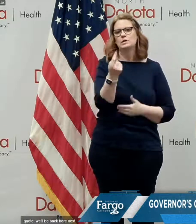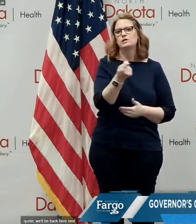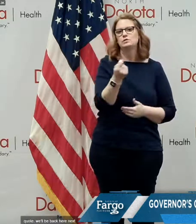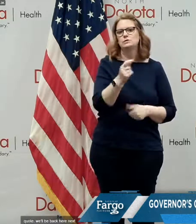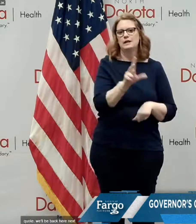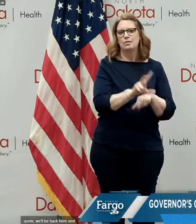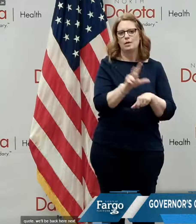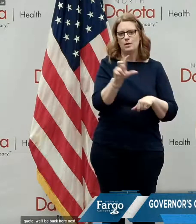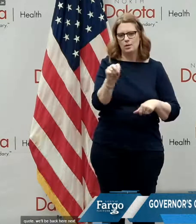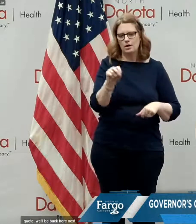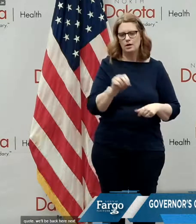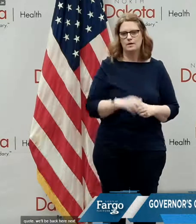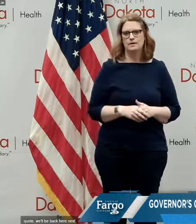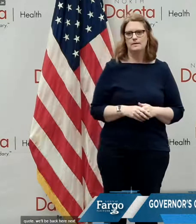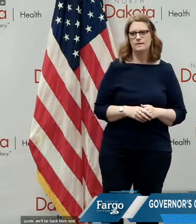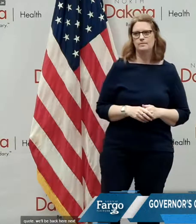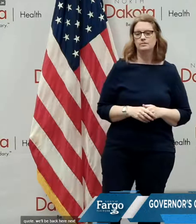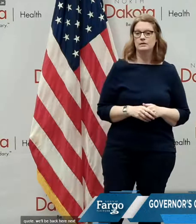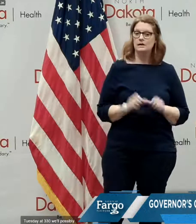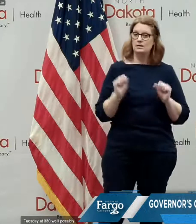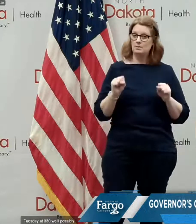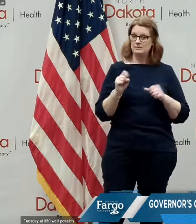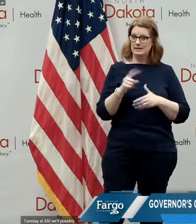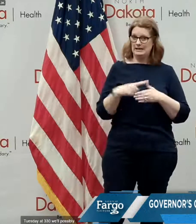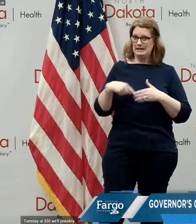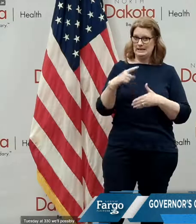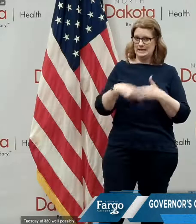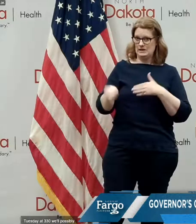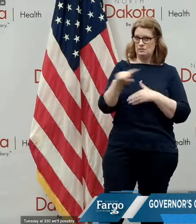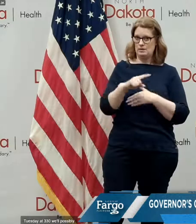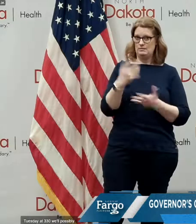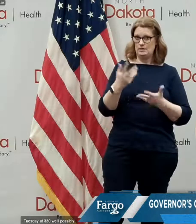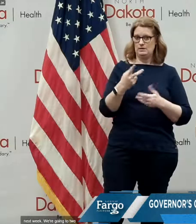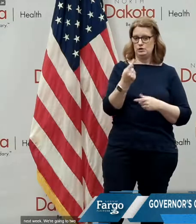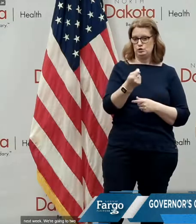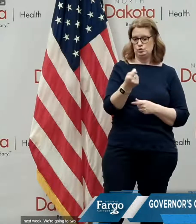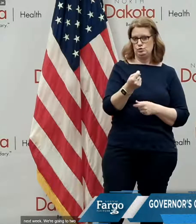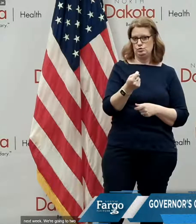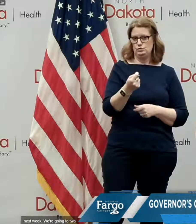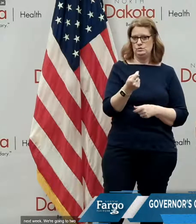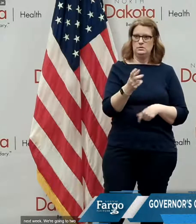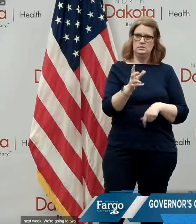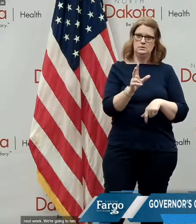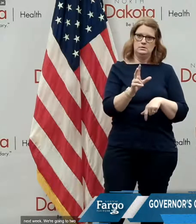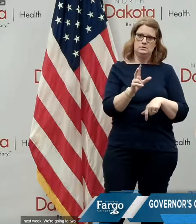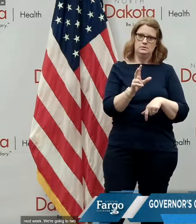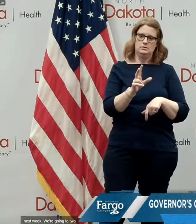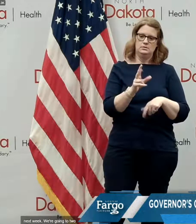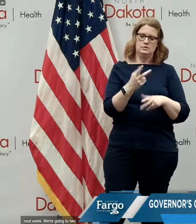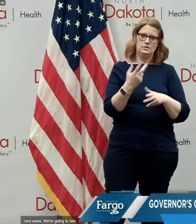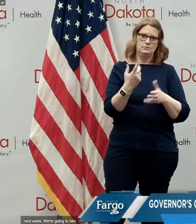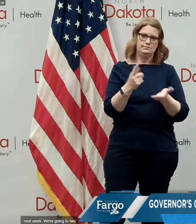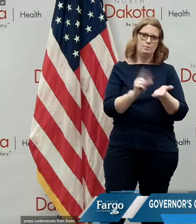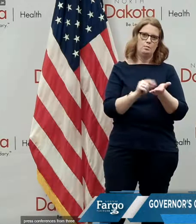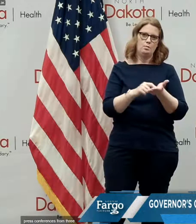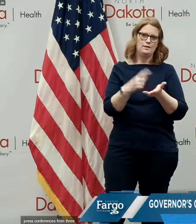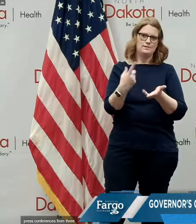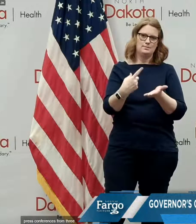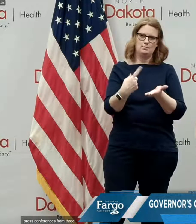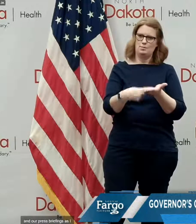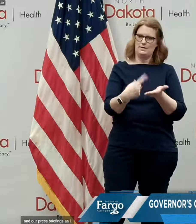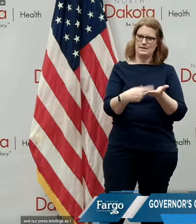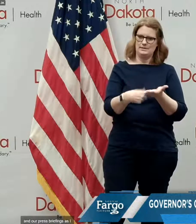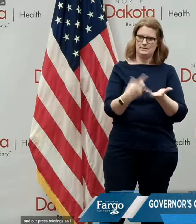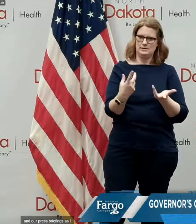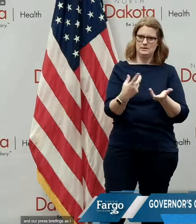3:30. We'll possibly next week be going to 2 press conferences from 3, or press briefings, as I should say. We'll